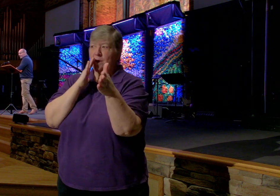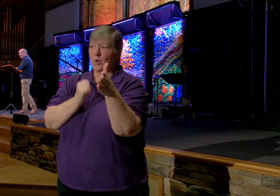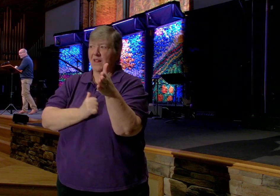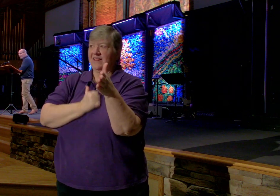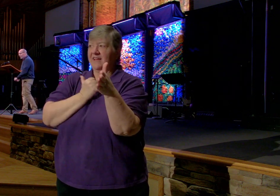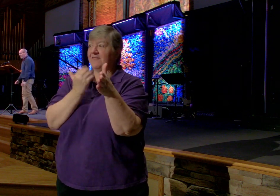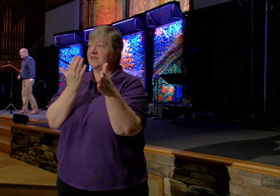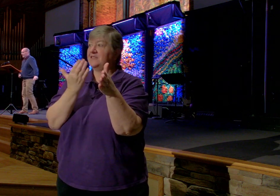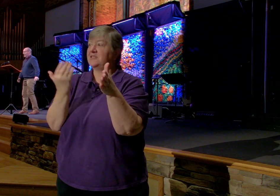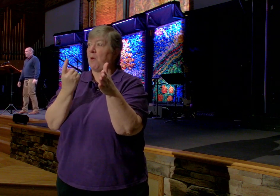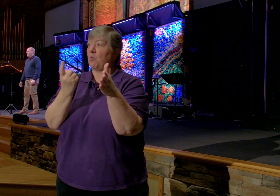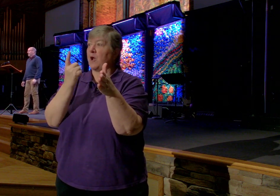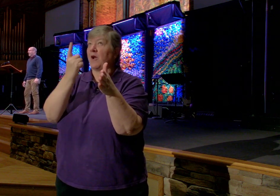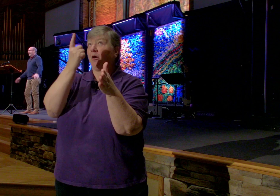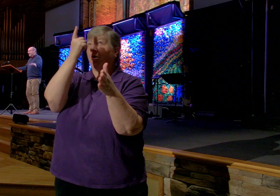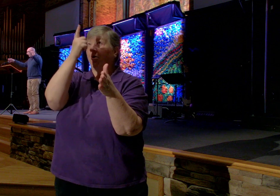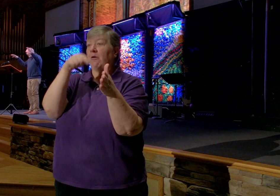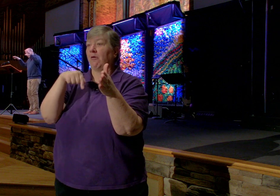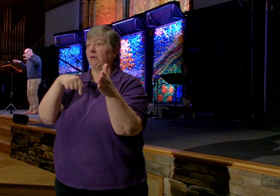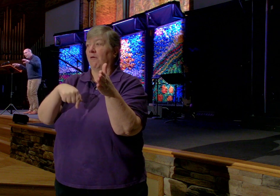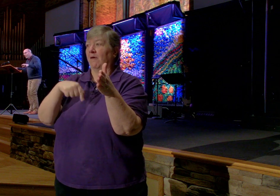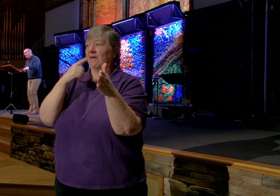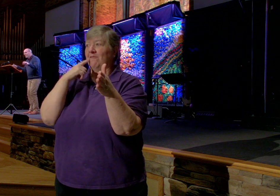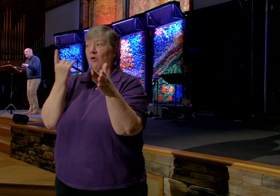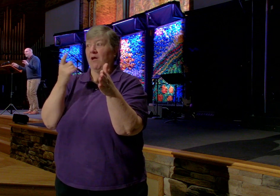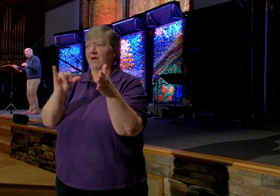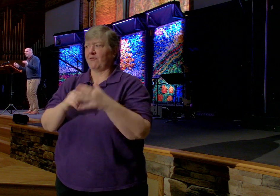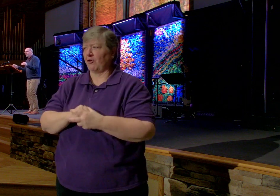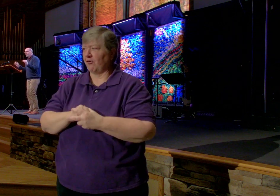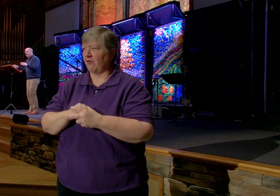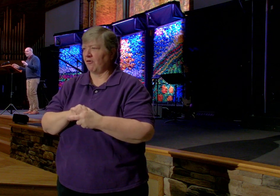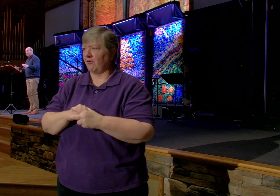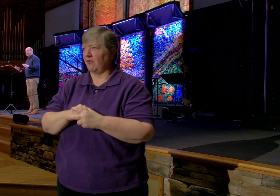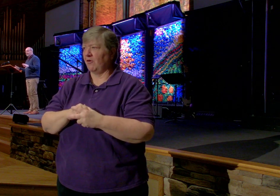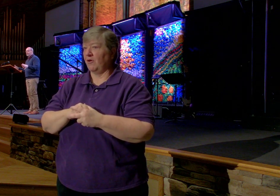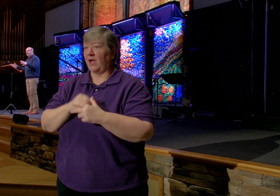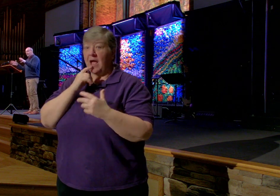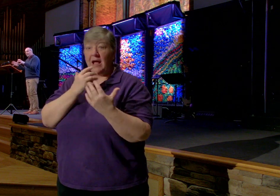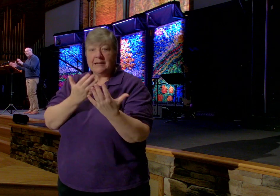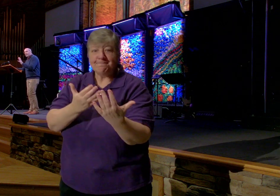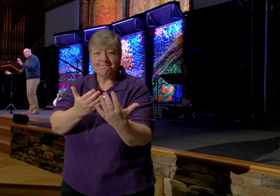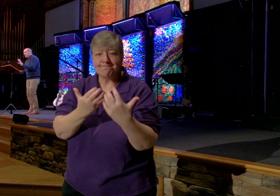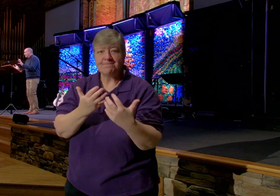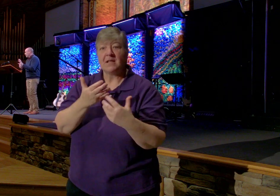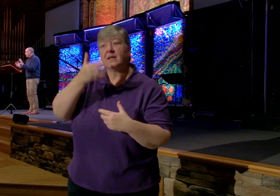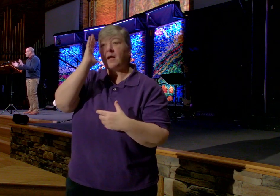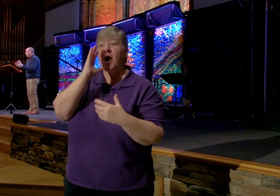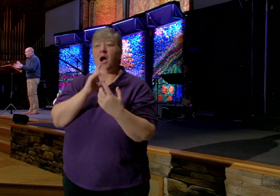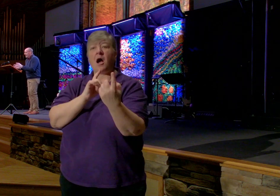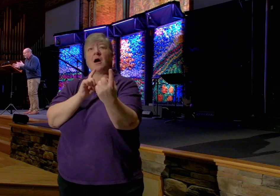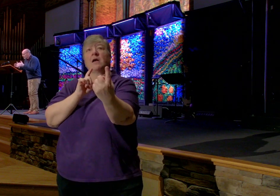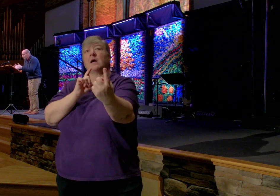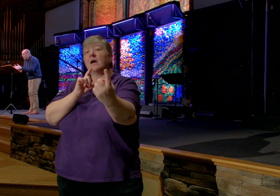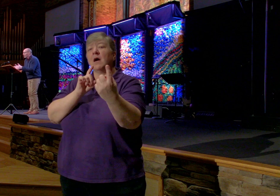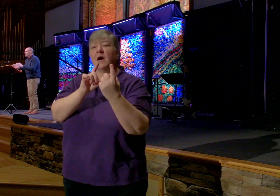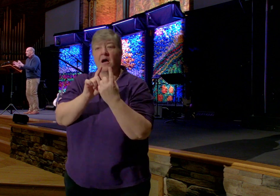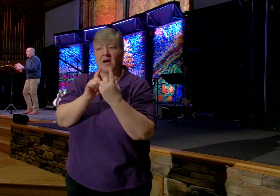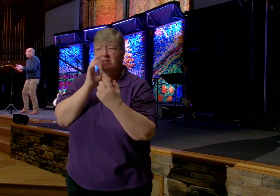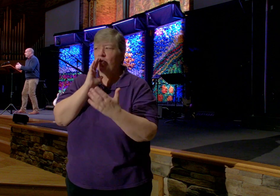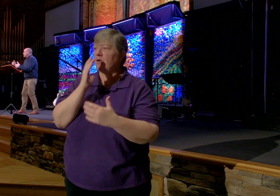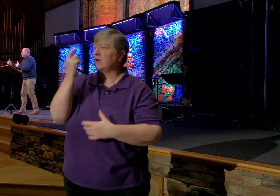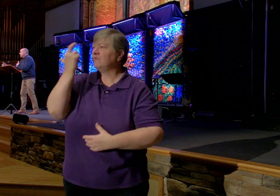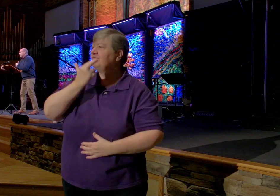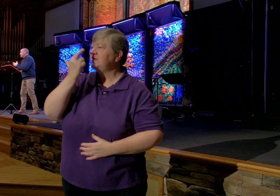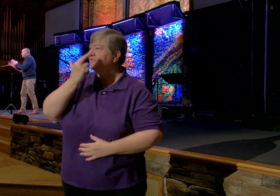live somewhere forever. And God put them into our lives for a reason, across our